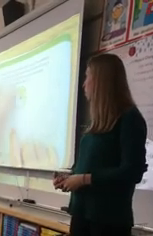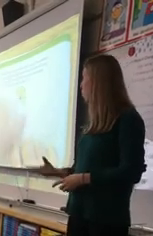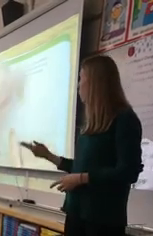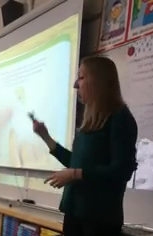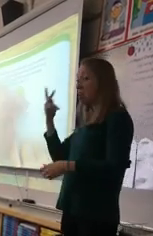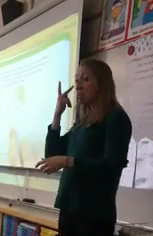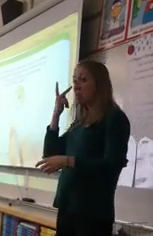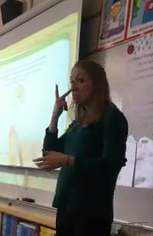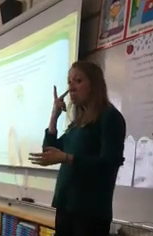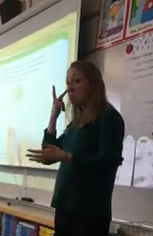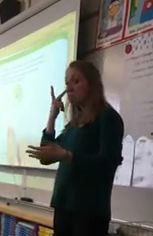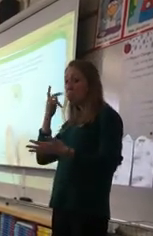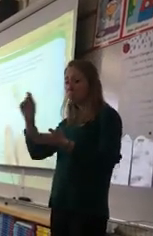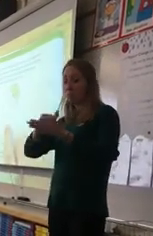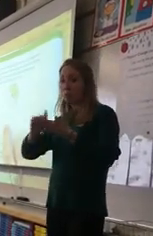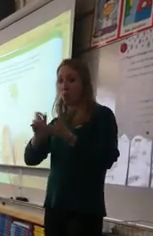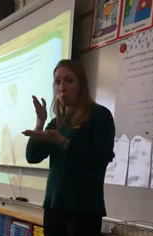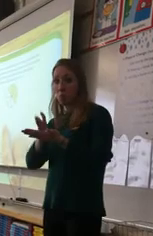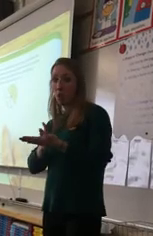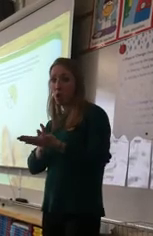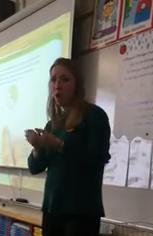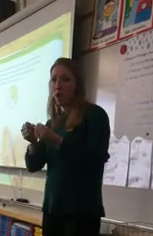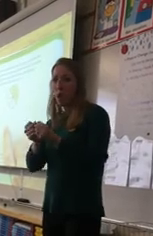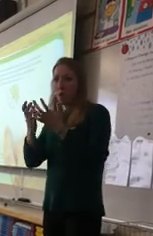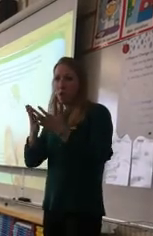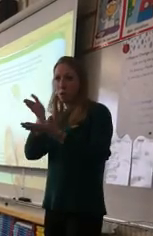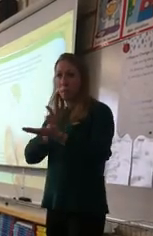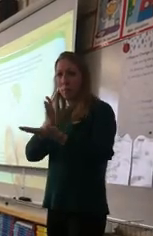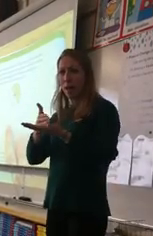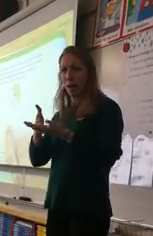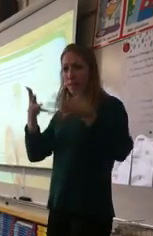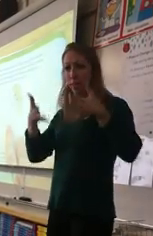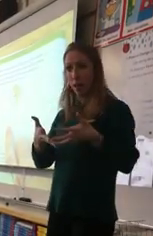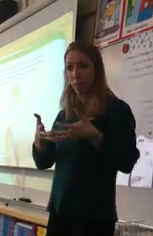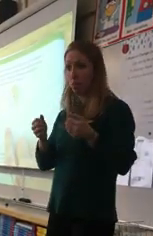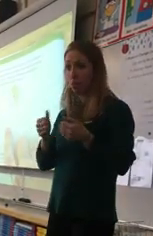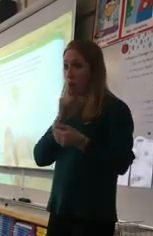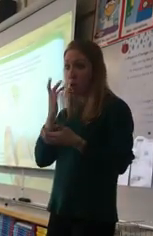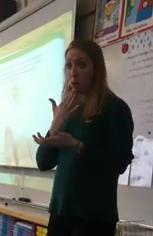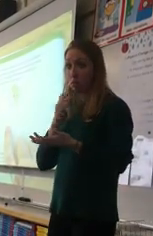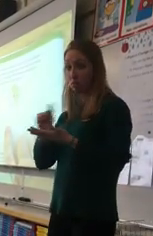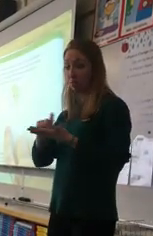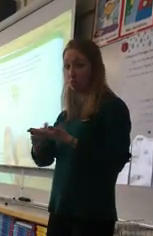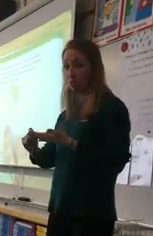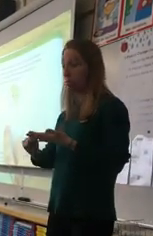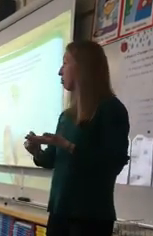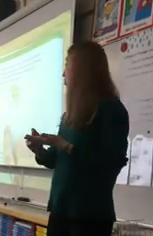at the shaded part, how much of the pie is left? 2/4. Okay, 2/4 or 1/2, you can, however you want to